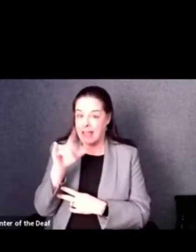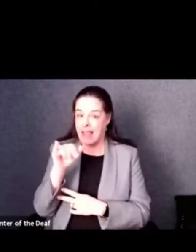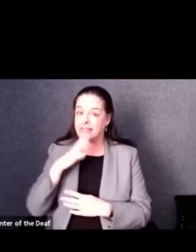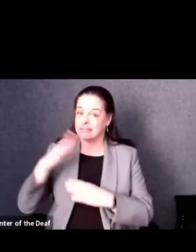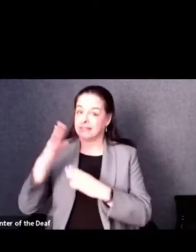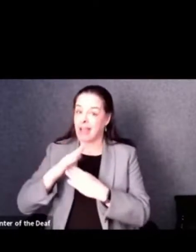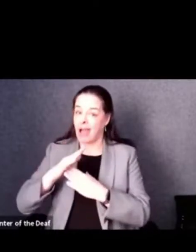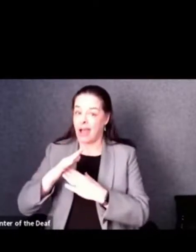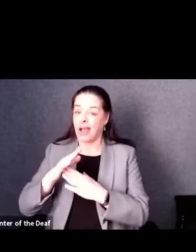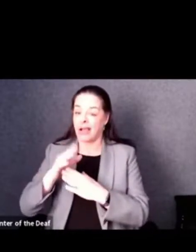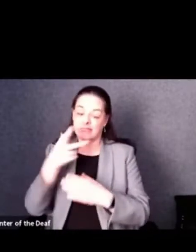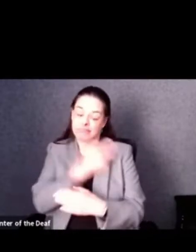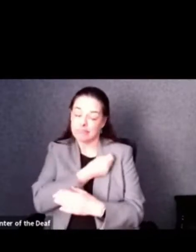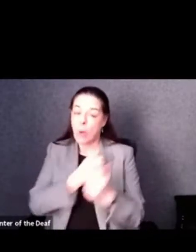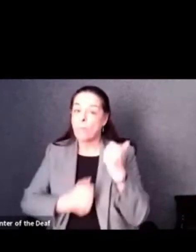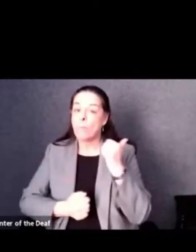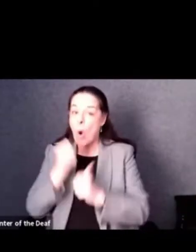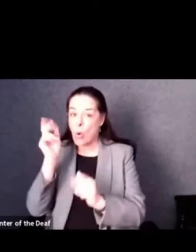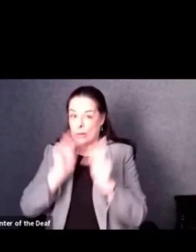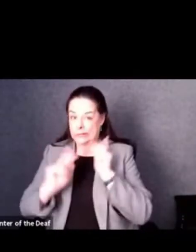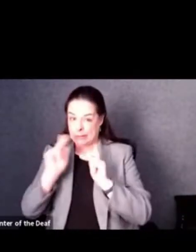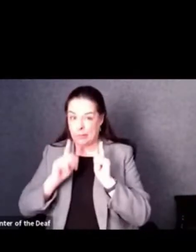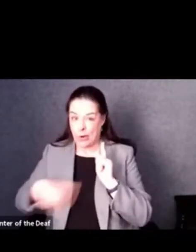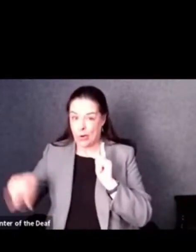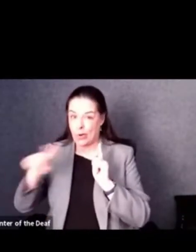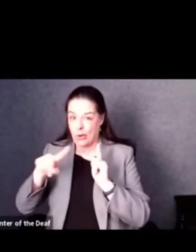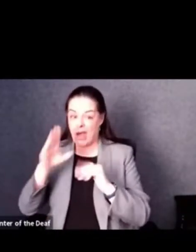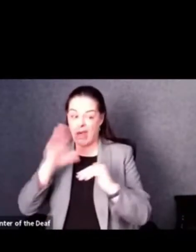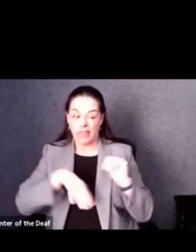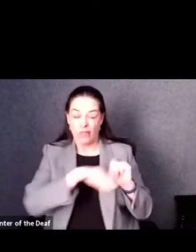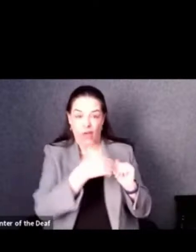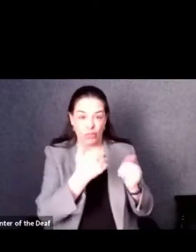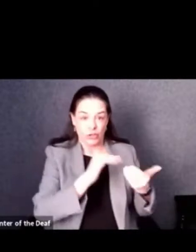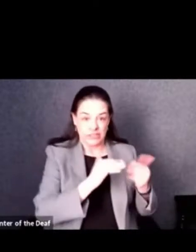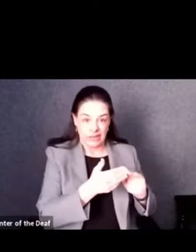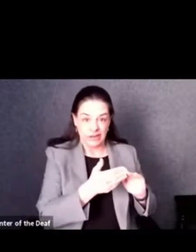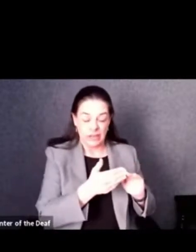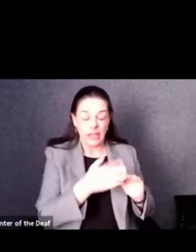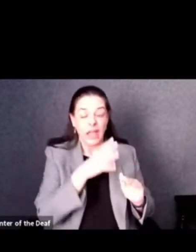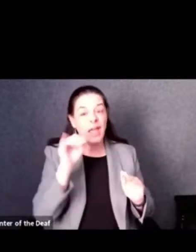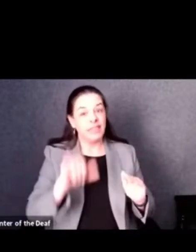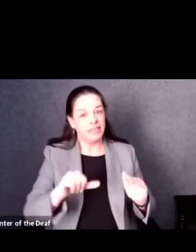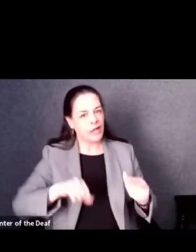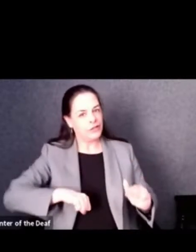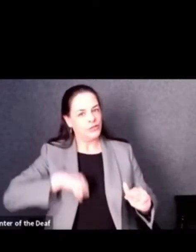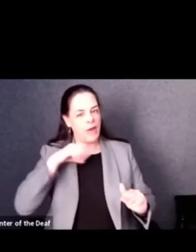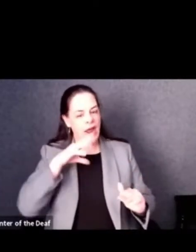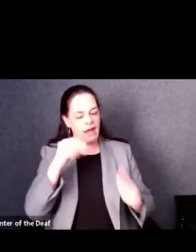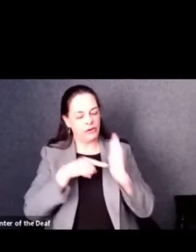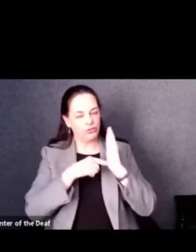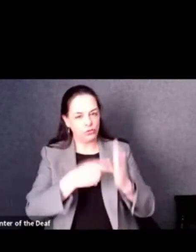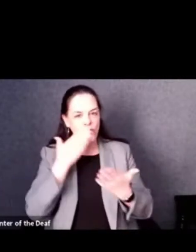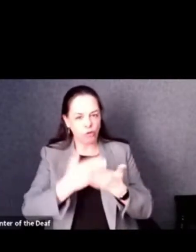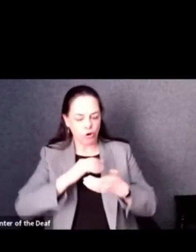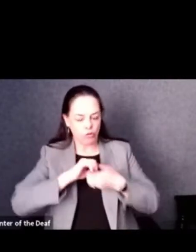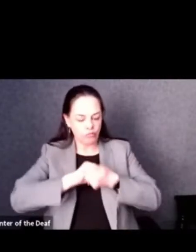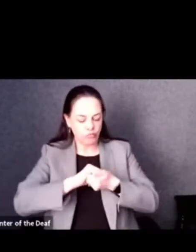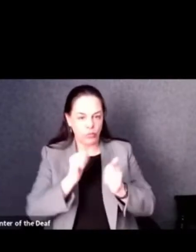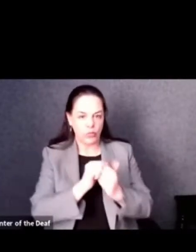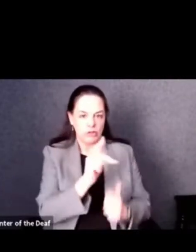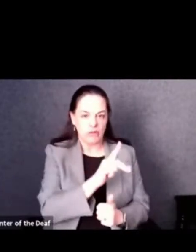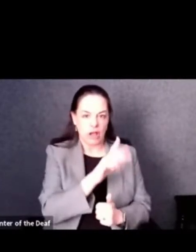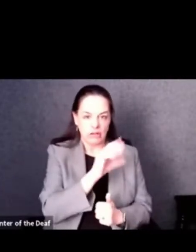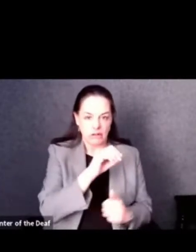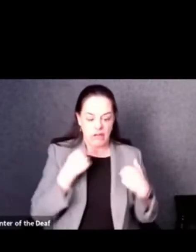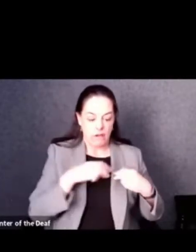of population who is fully vaccinated. That is something to be proud of and is a testament to the great partnerships between Knox County Health